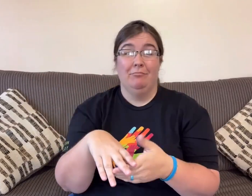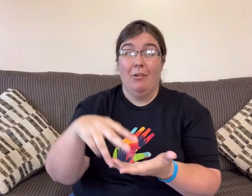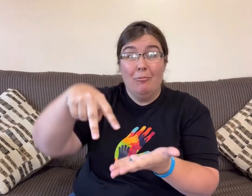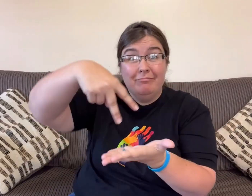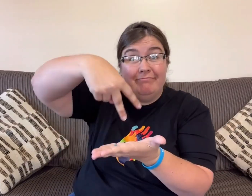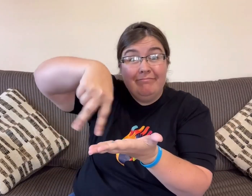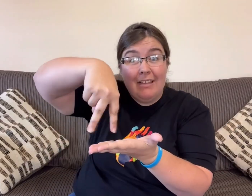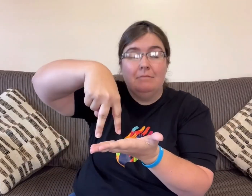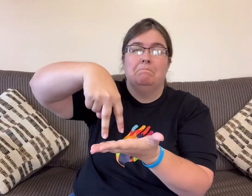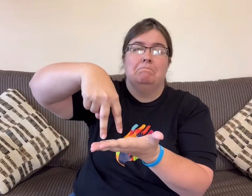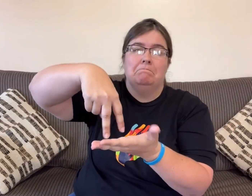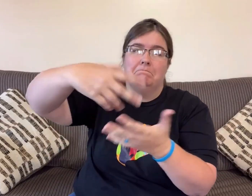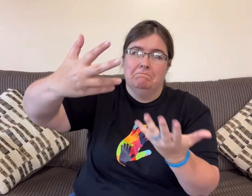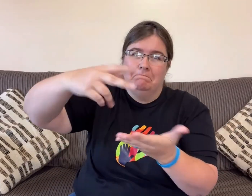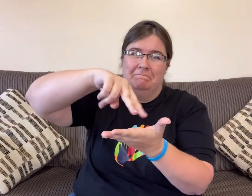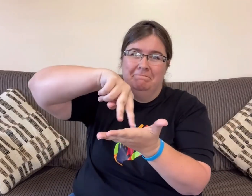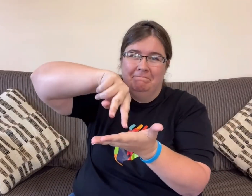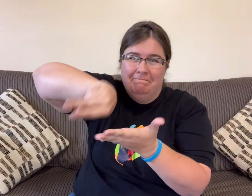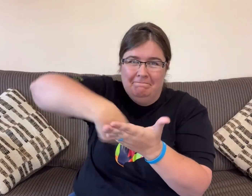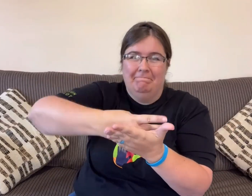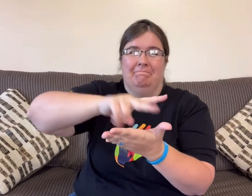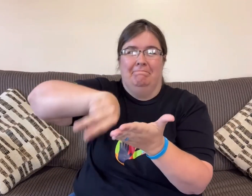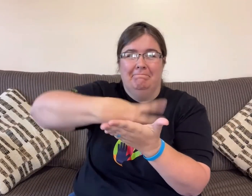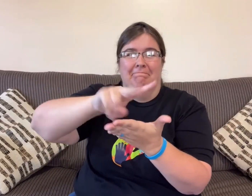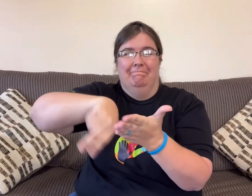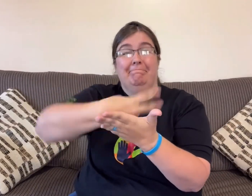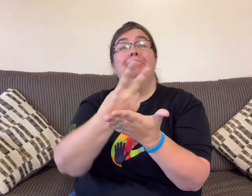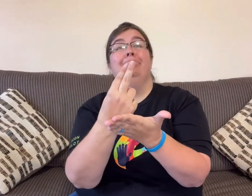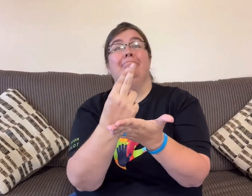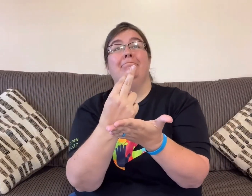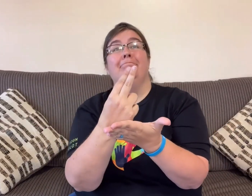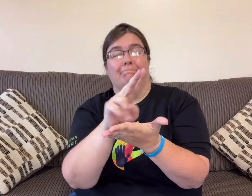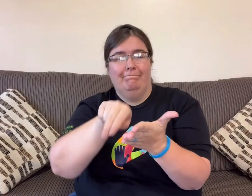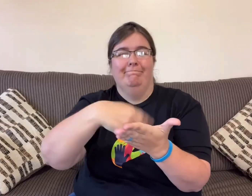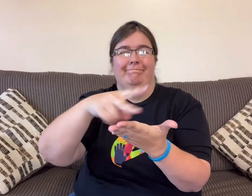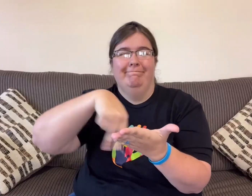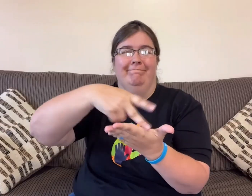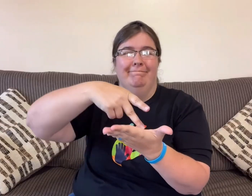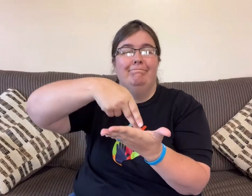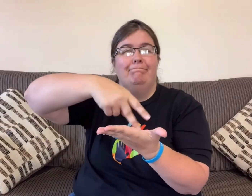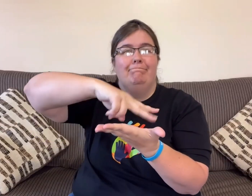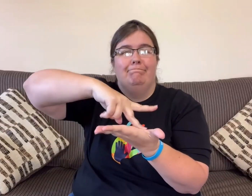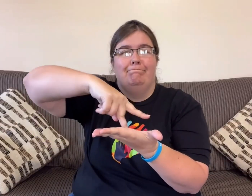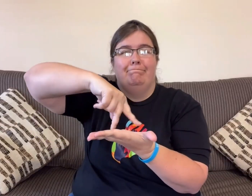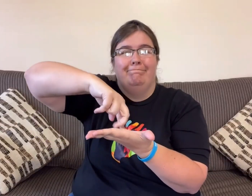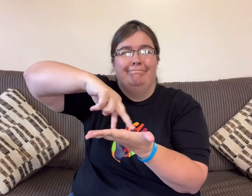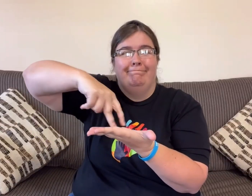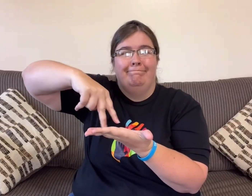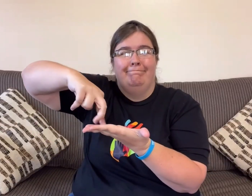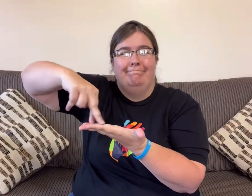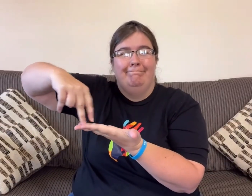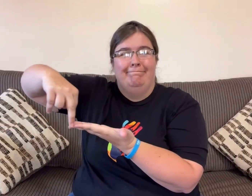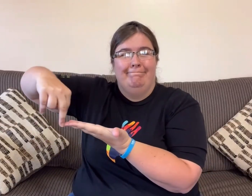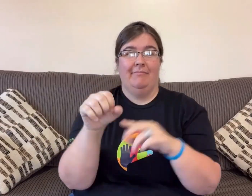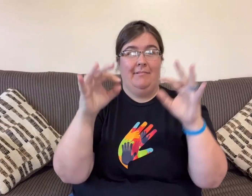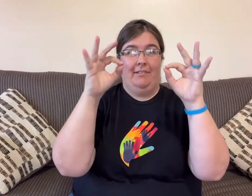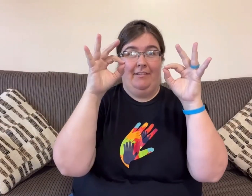as they hit the water. This is the sign for dance, but you can show what kind of dance, like break dancing and the moonwalk using classifiers.